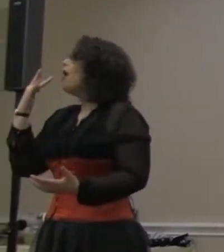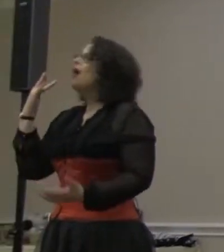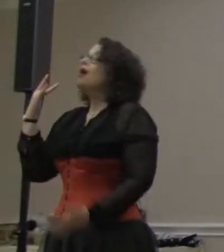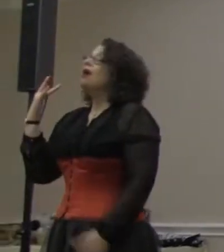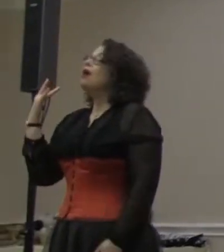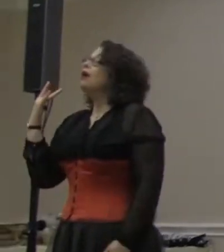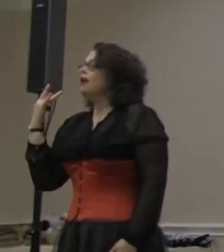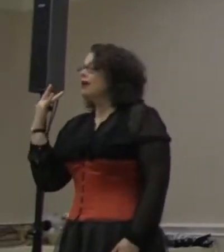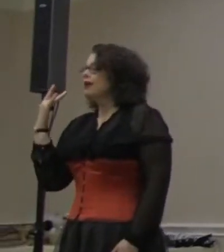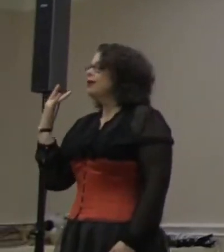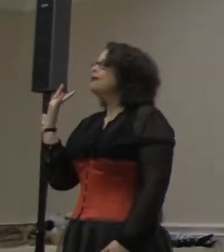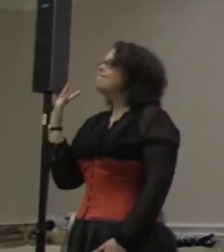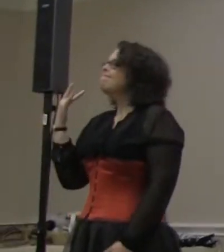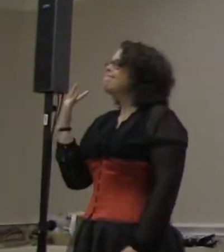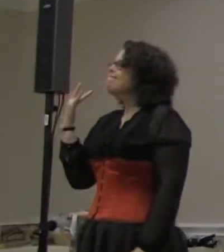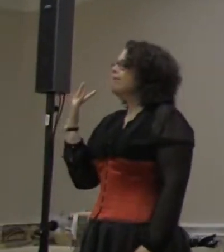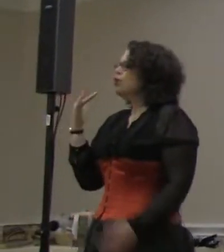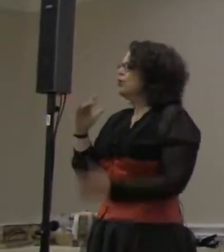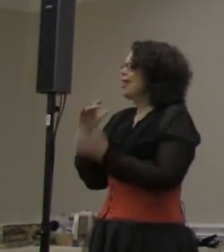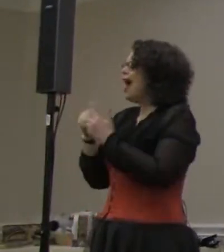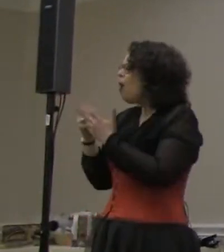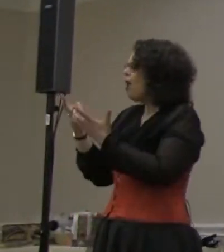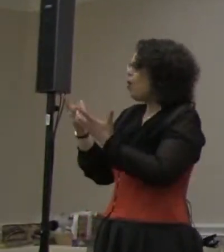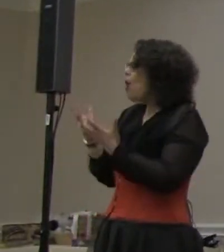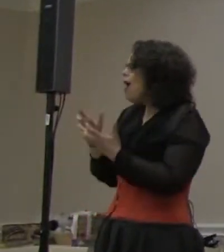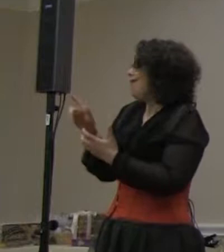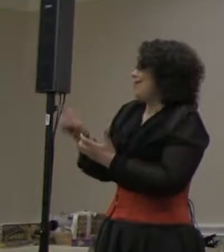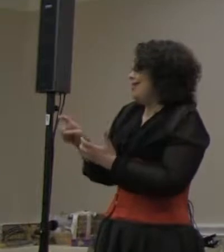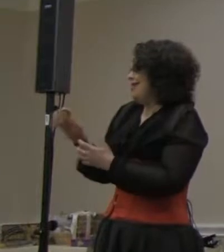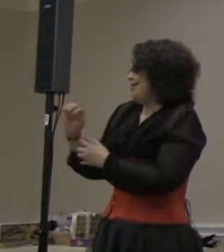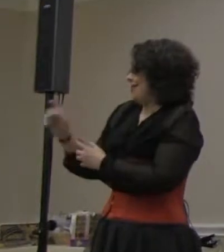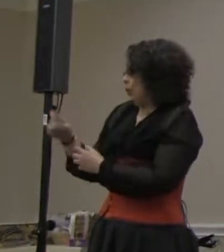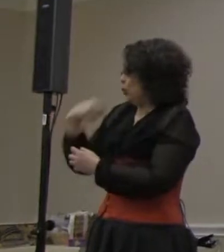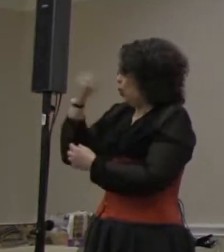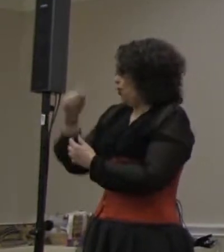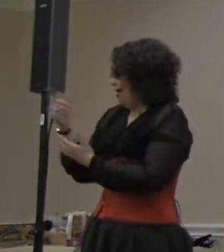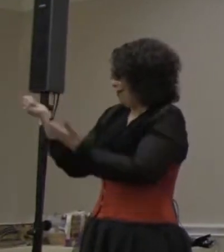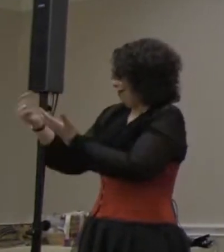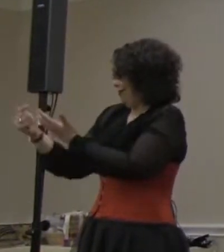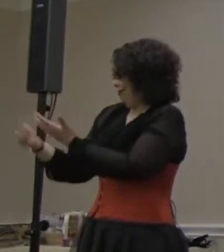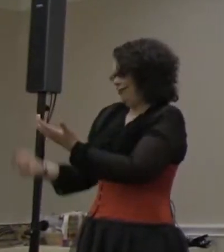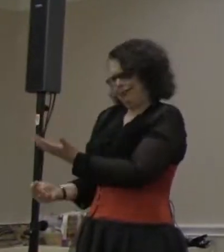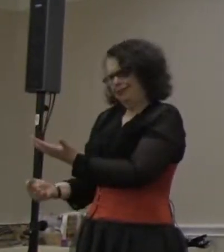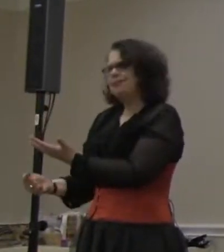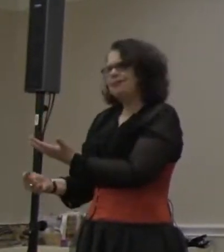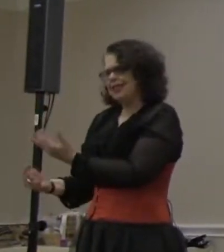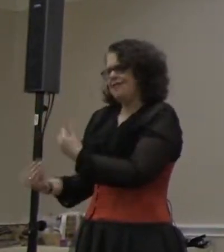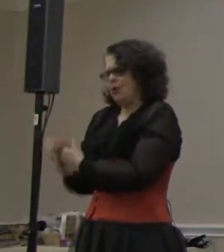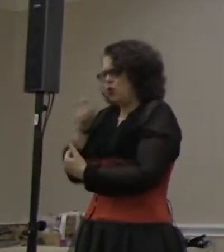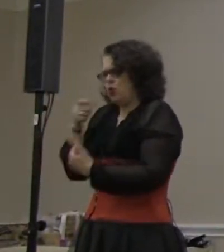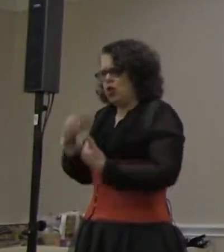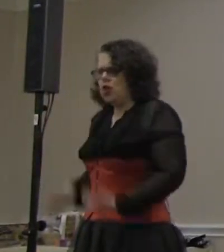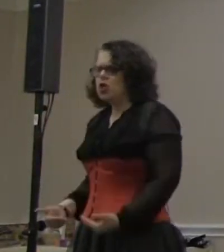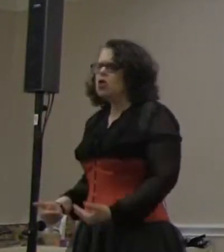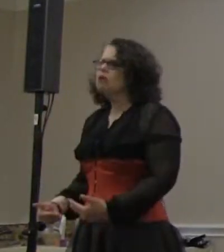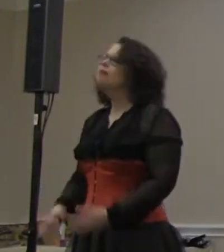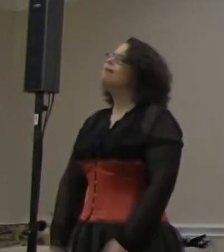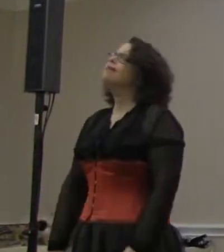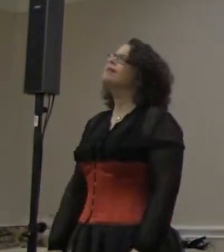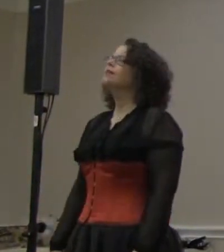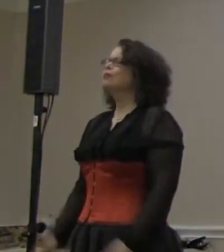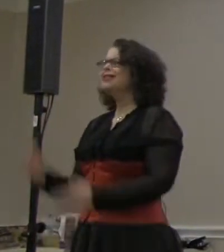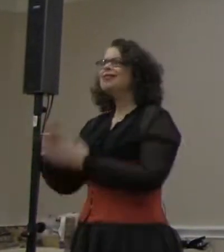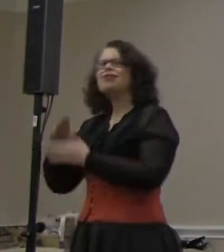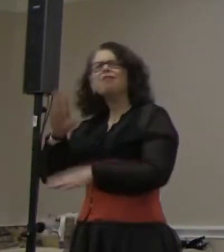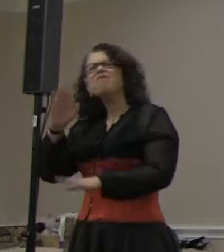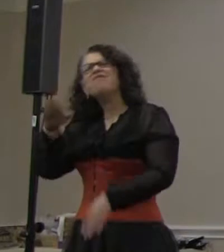because of how we want and need our sex to be. Now, I know there'll be some who'll say to me, but